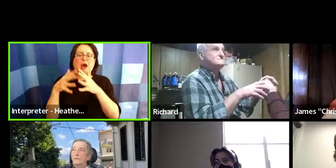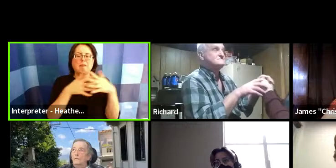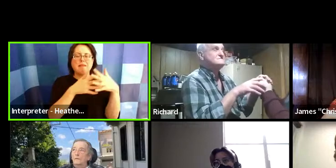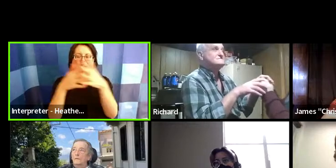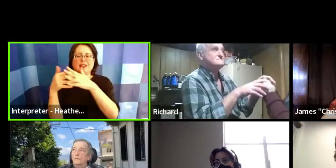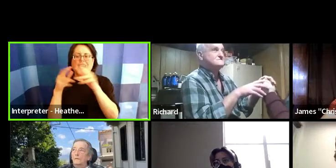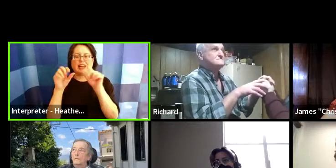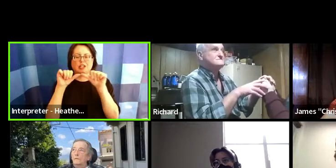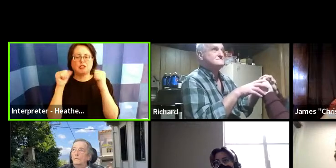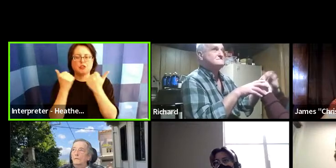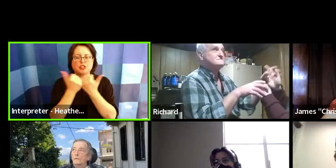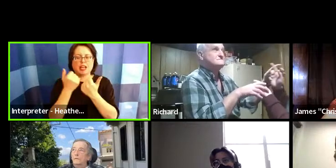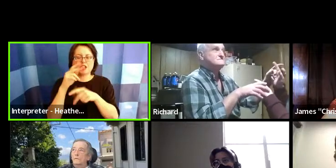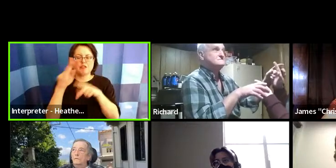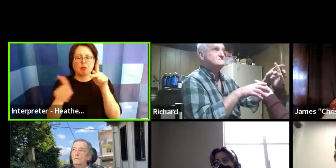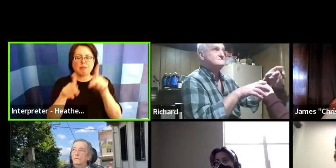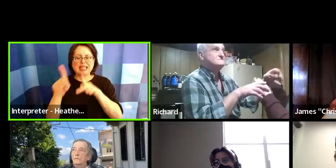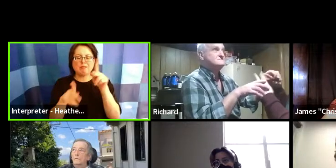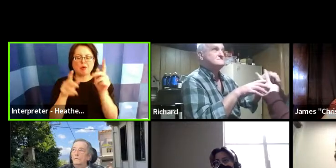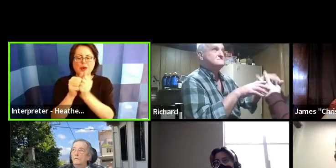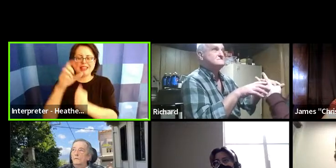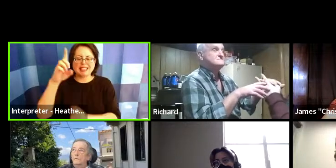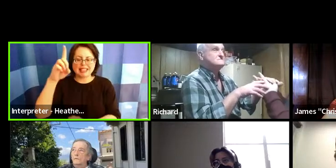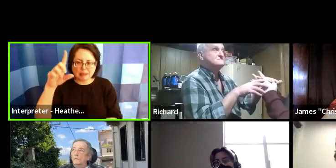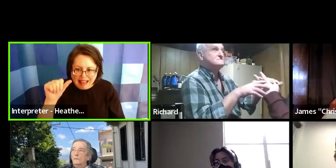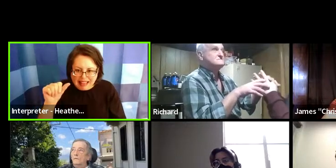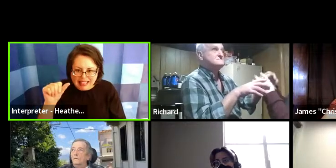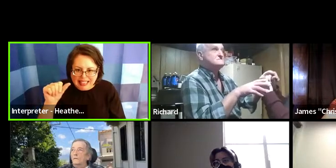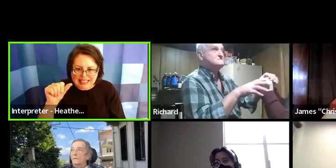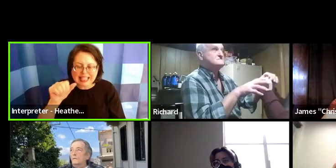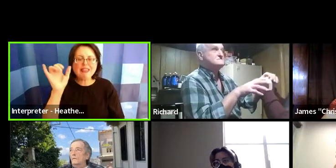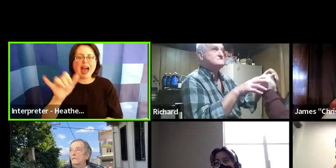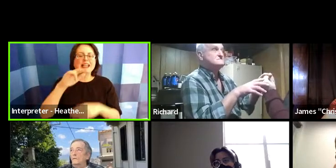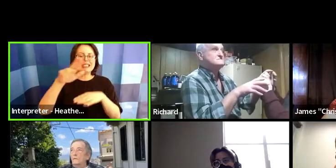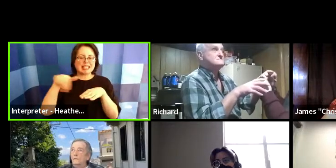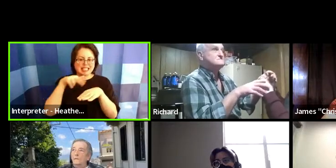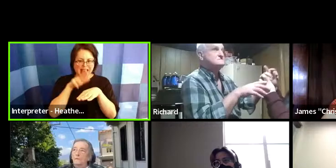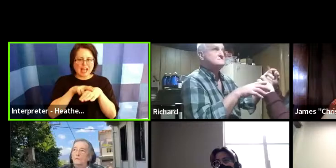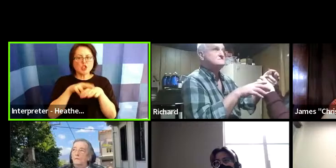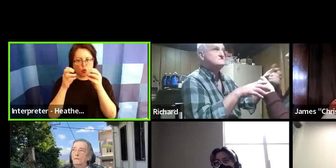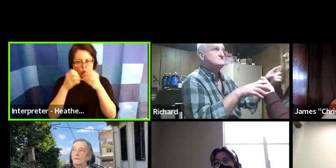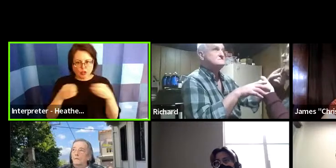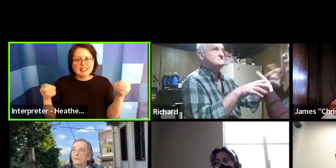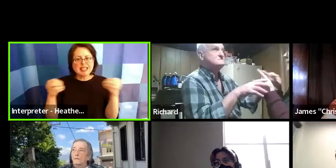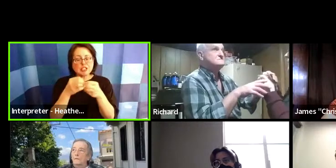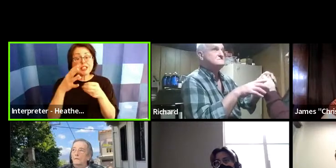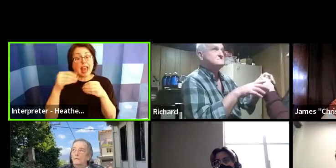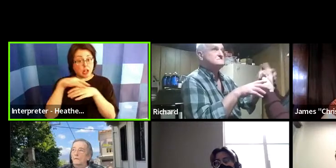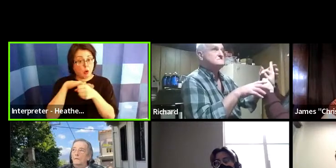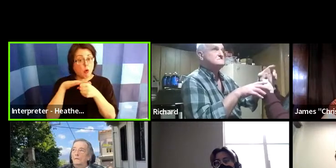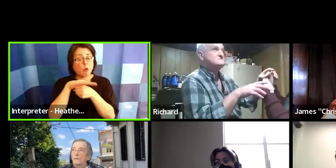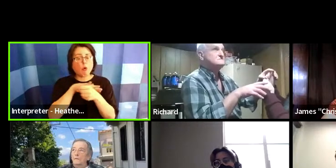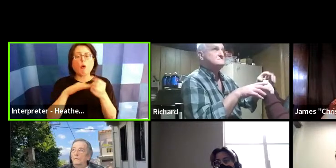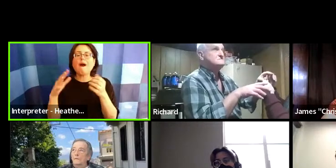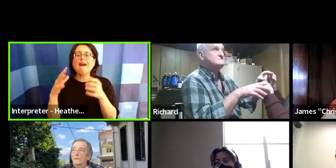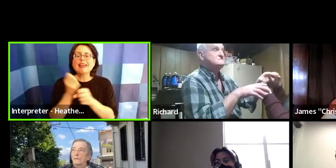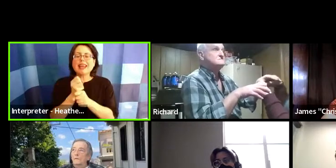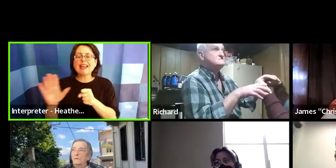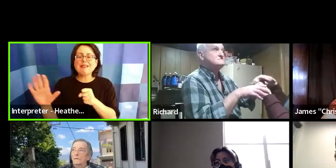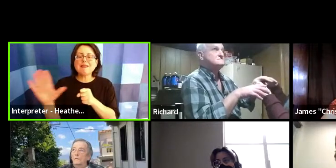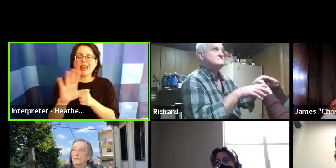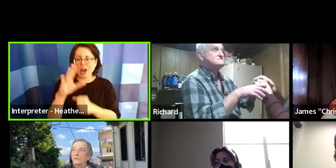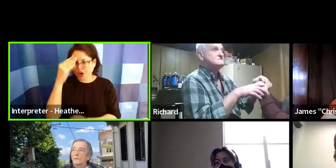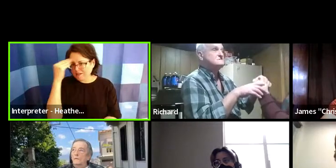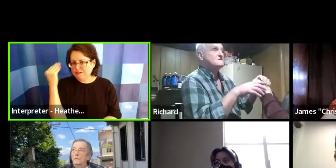a national level, and then with local organizations to get their input on how to make sure that we